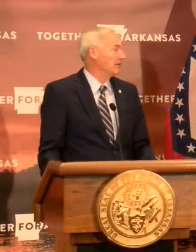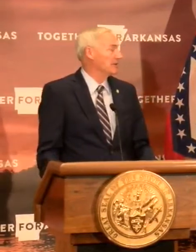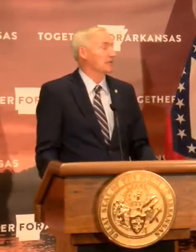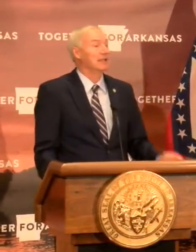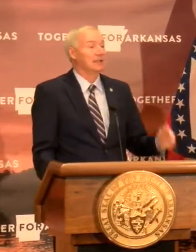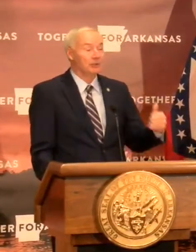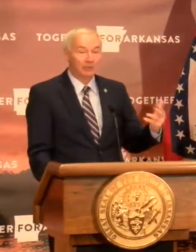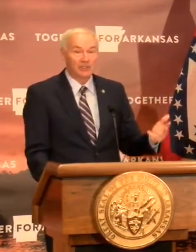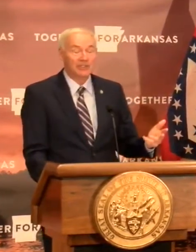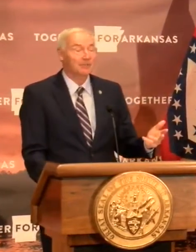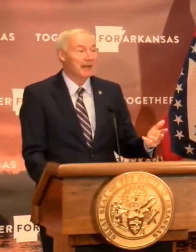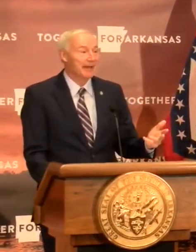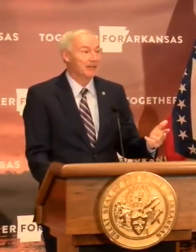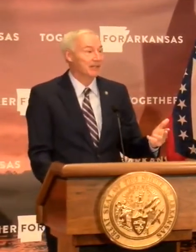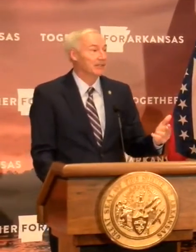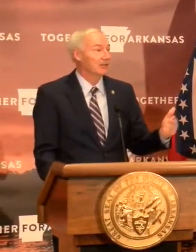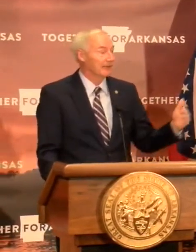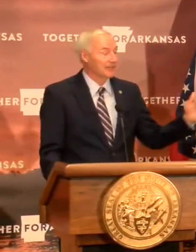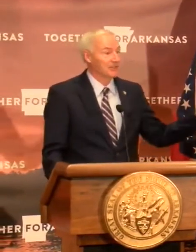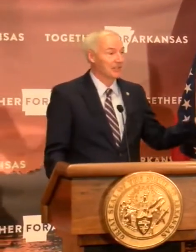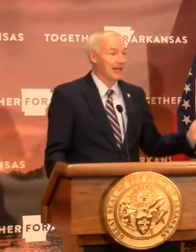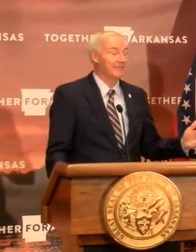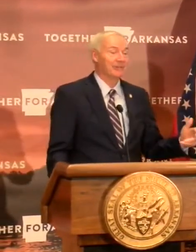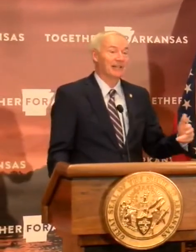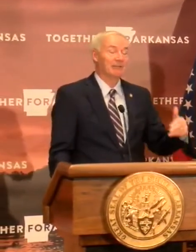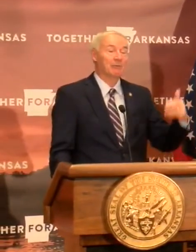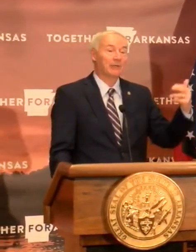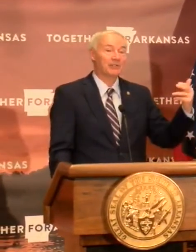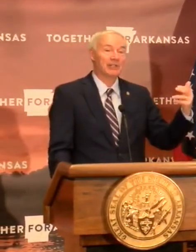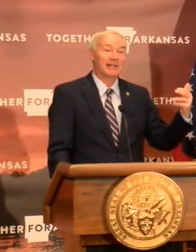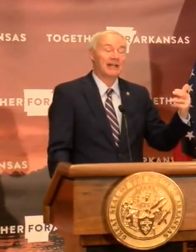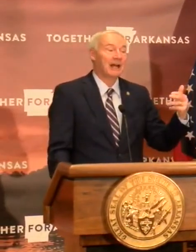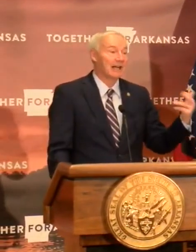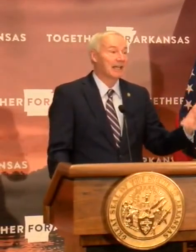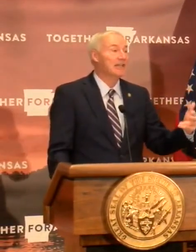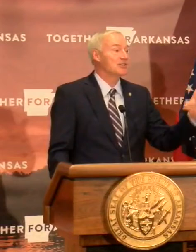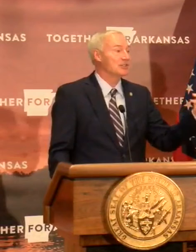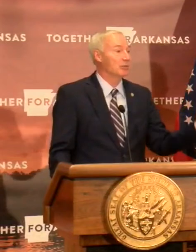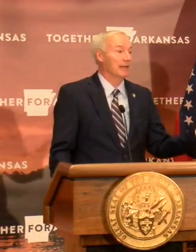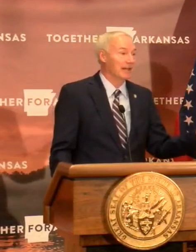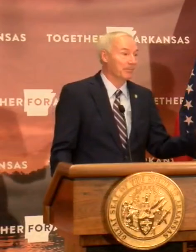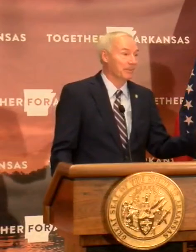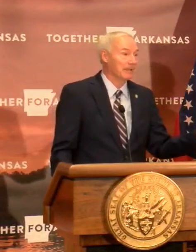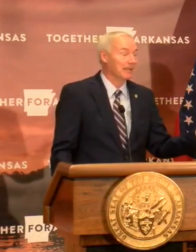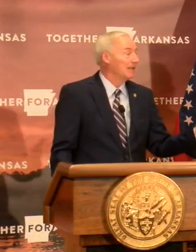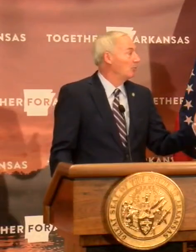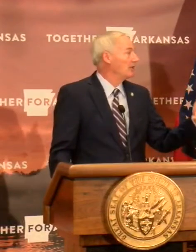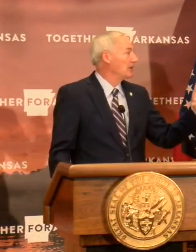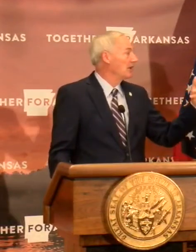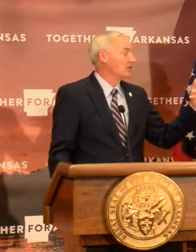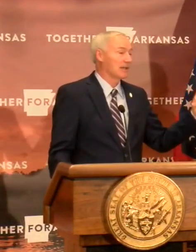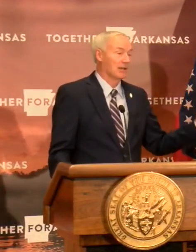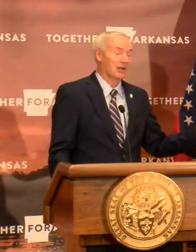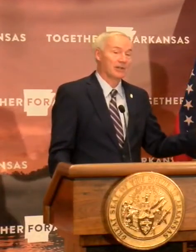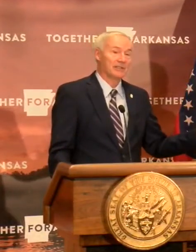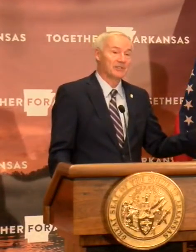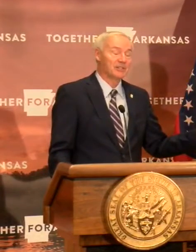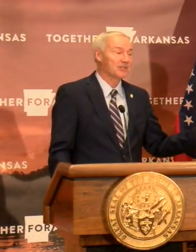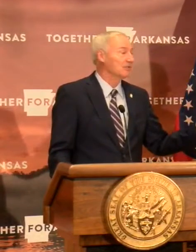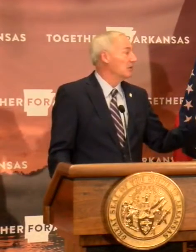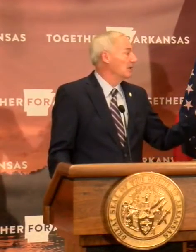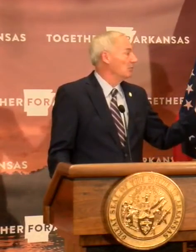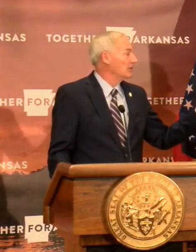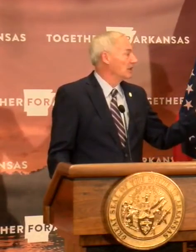20 hours. You can see a pattern here. That's the time frame in which our cases went up, which caused a clog in